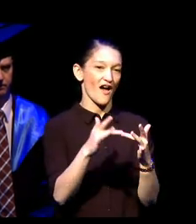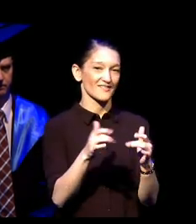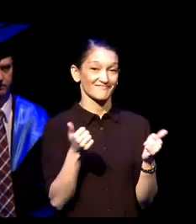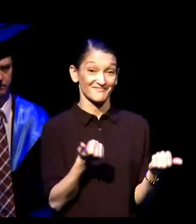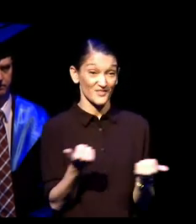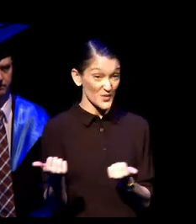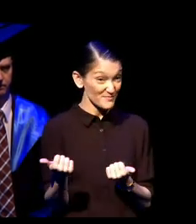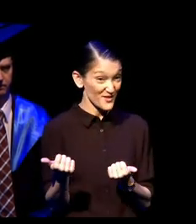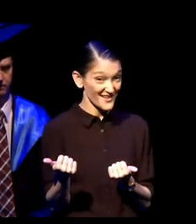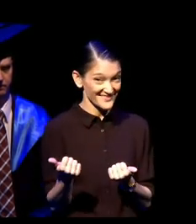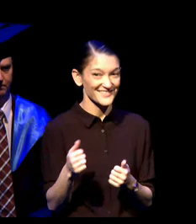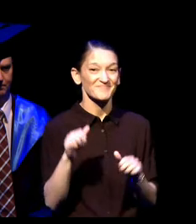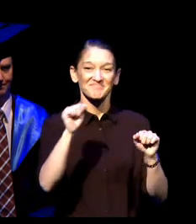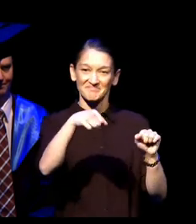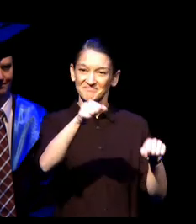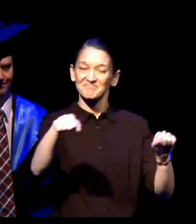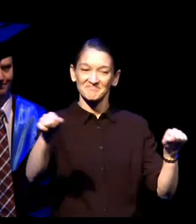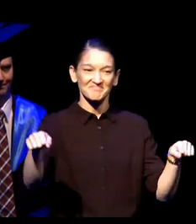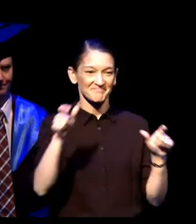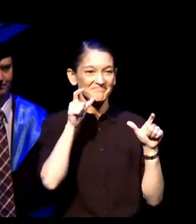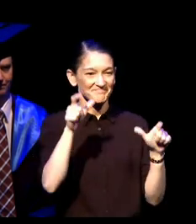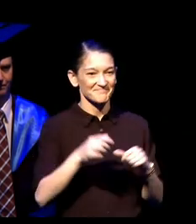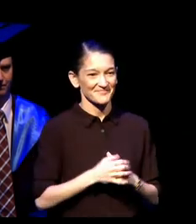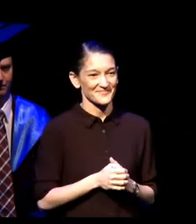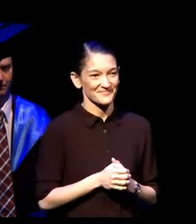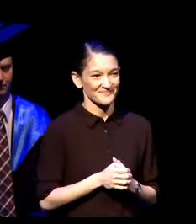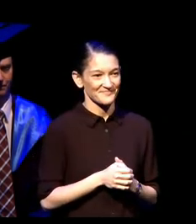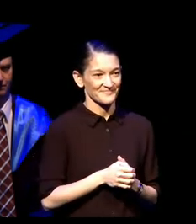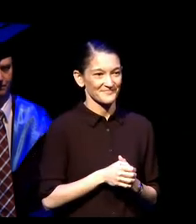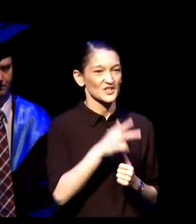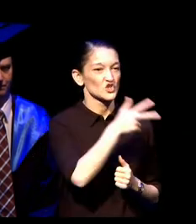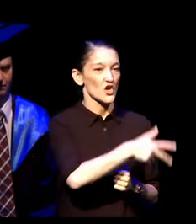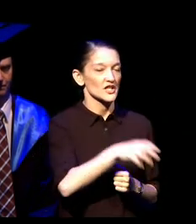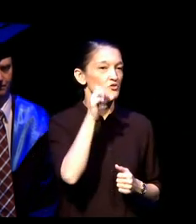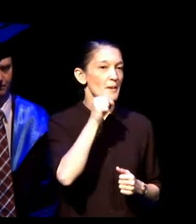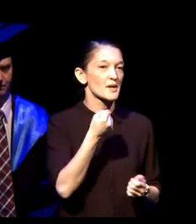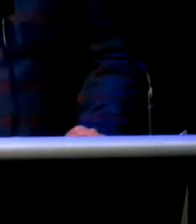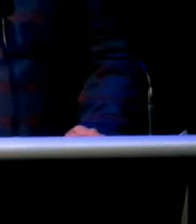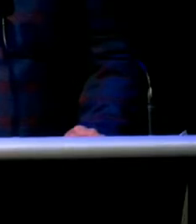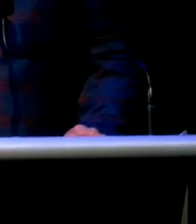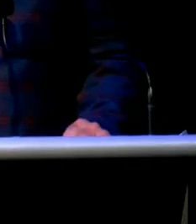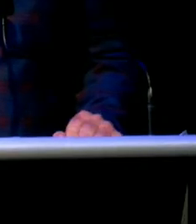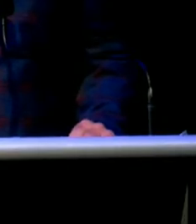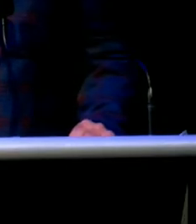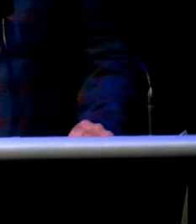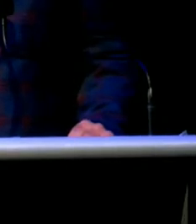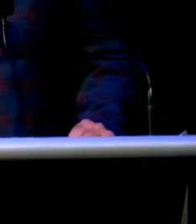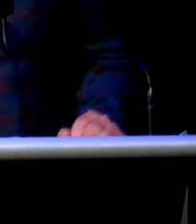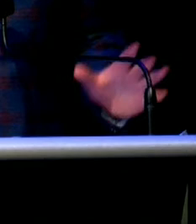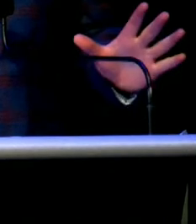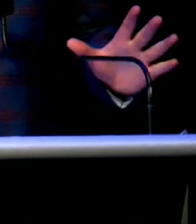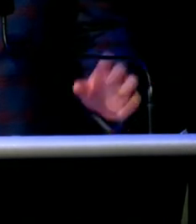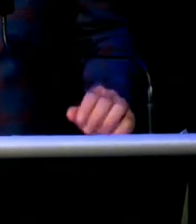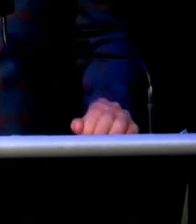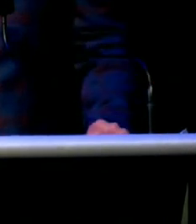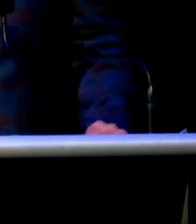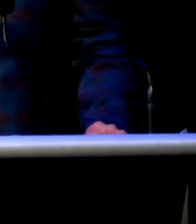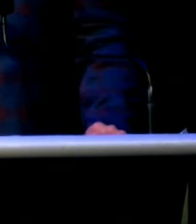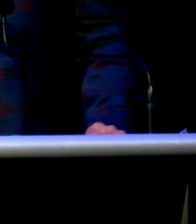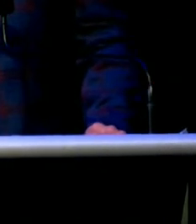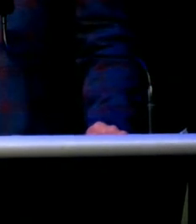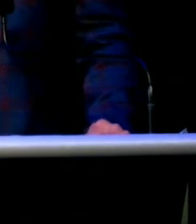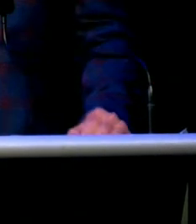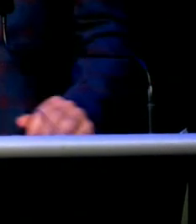great? Just remembering to put on pants occasionally is a little bit difficult. There's a few times I've walked out the house and I'm like, oh, not on